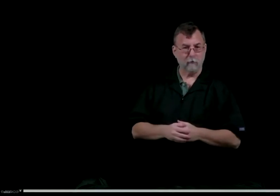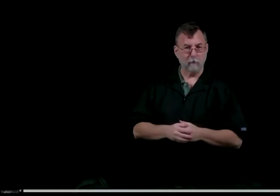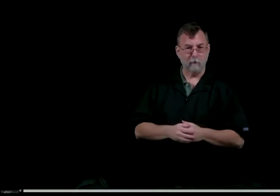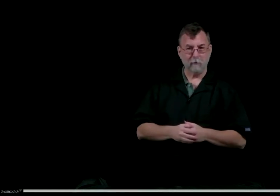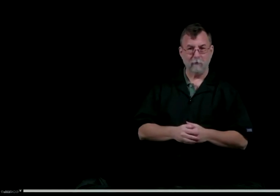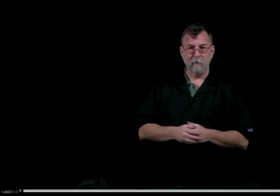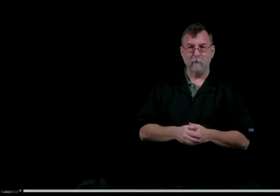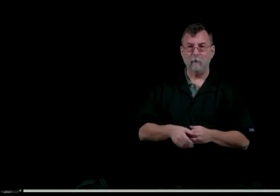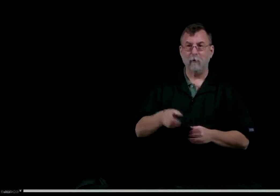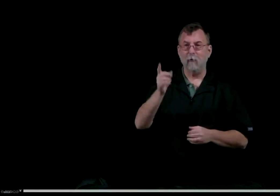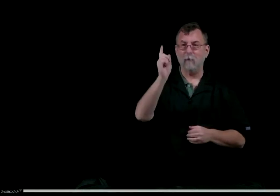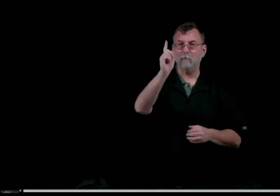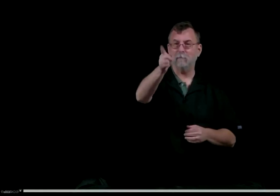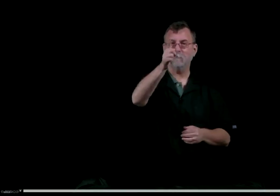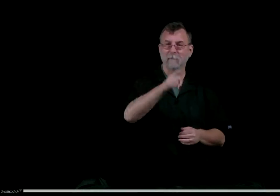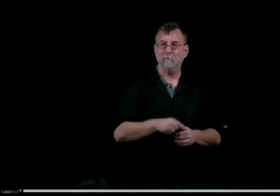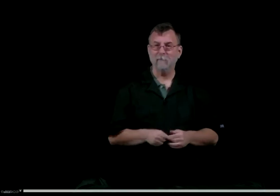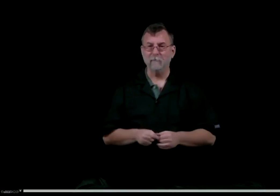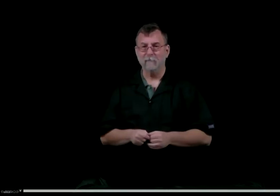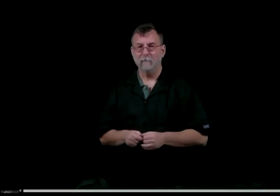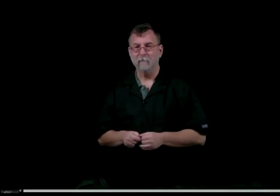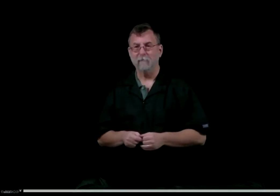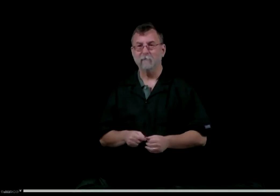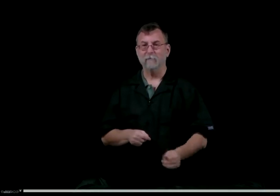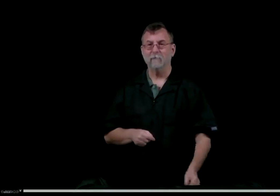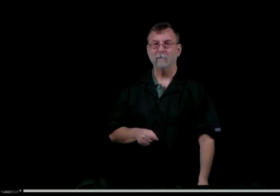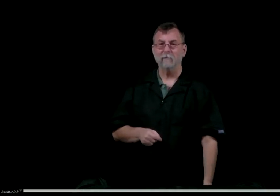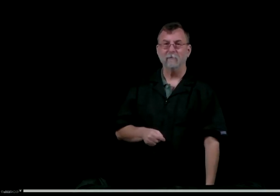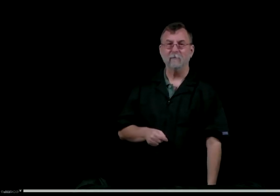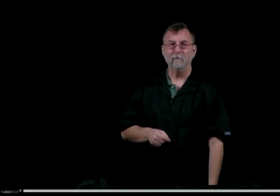In person. Back to you.